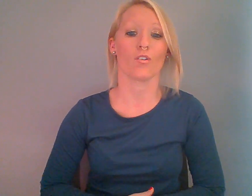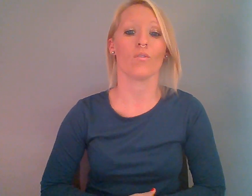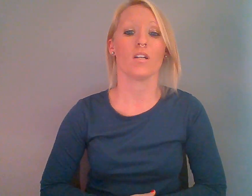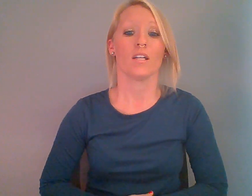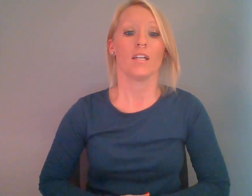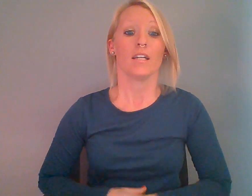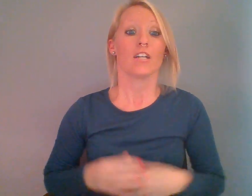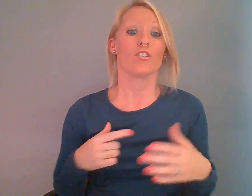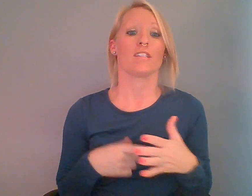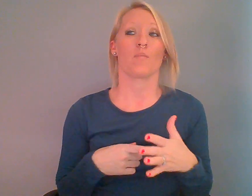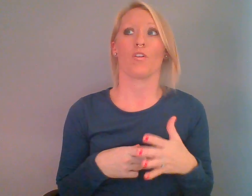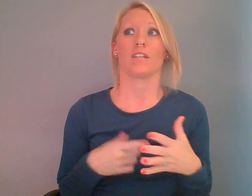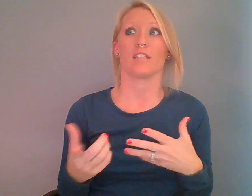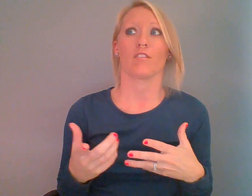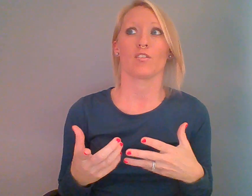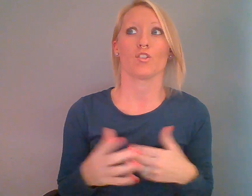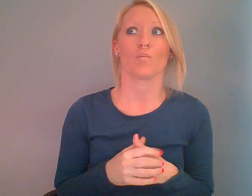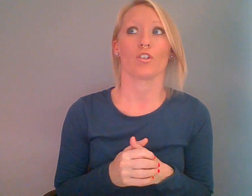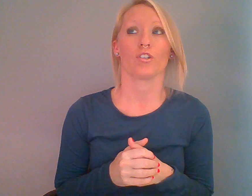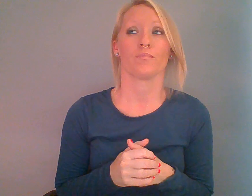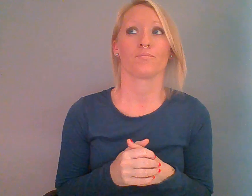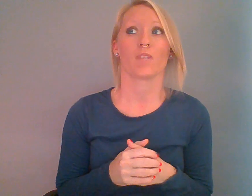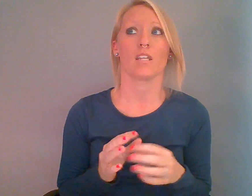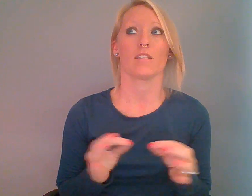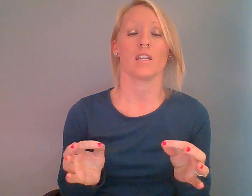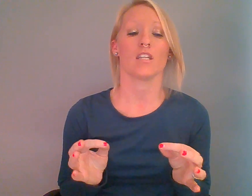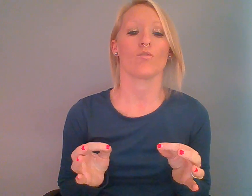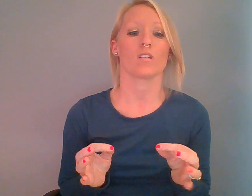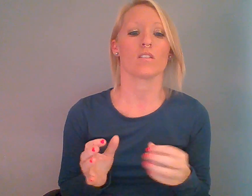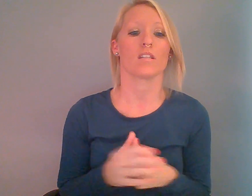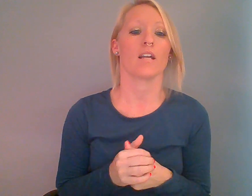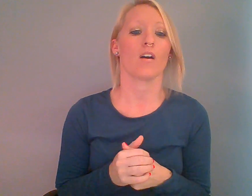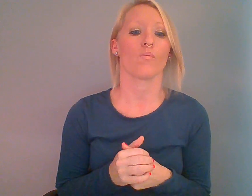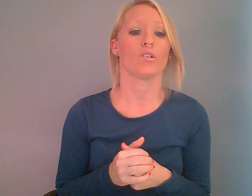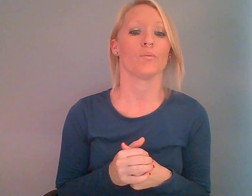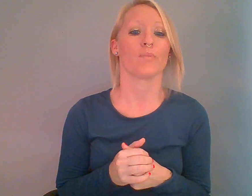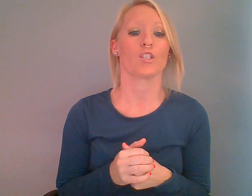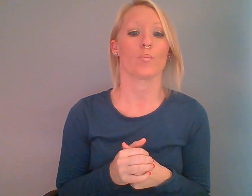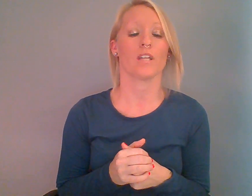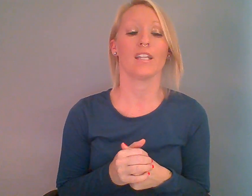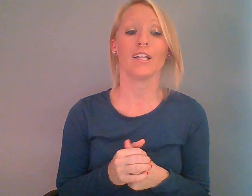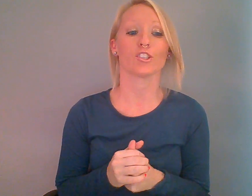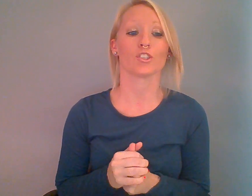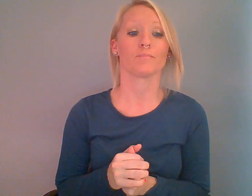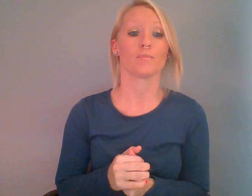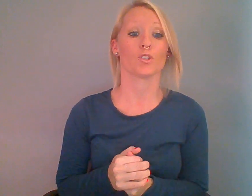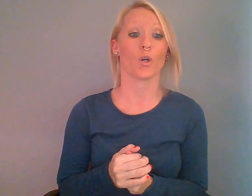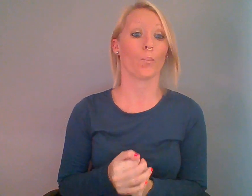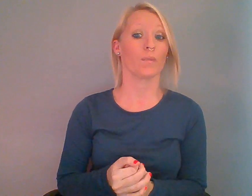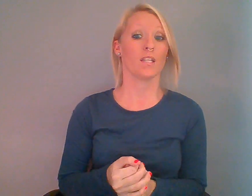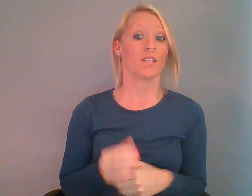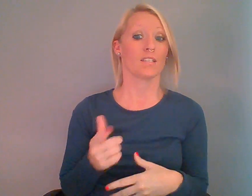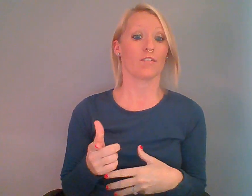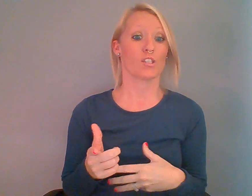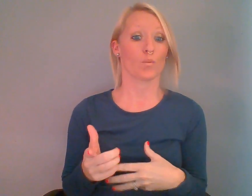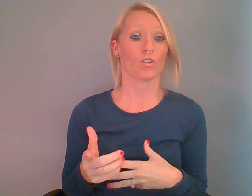So here's the example that the deaf consumer, the sentence that he uses, and then I will interpret that in English. So the deaf consumer is